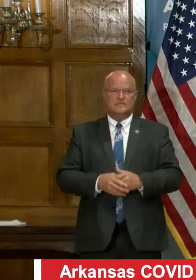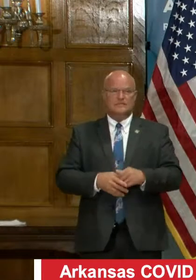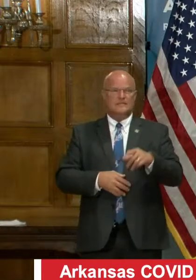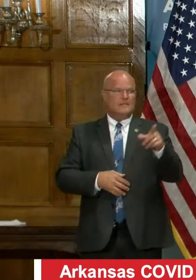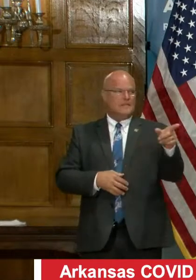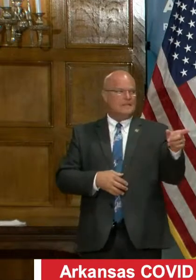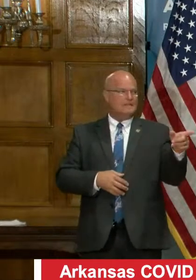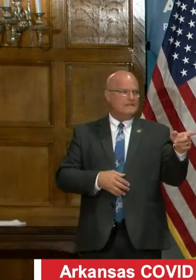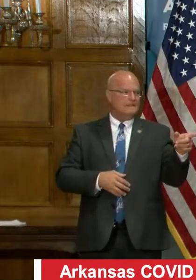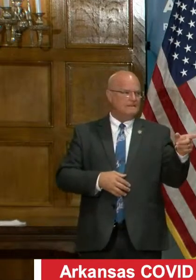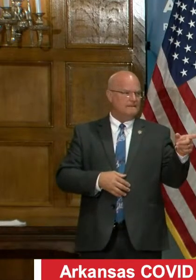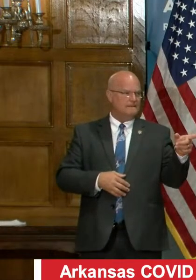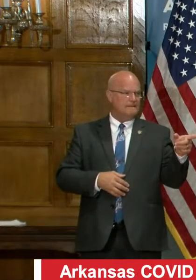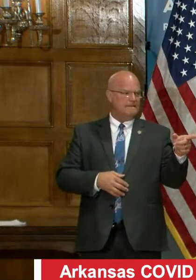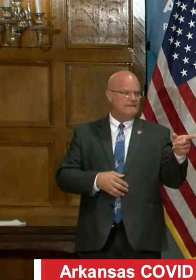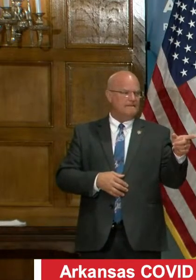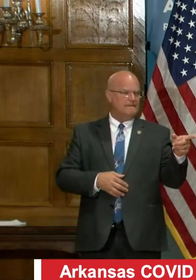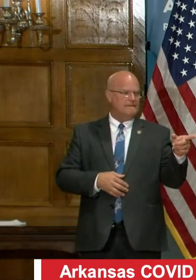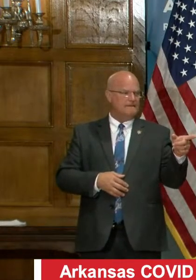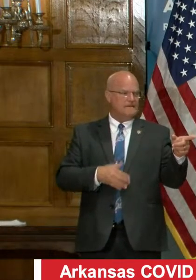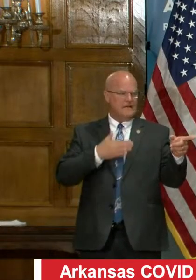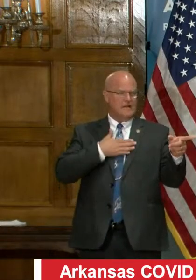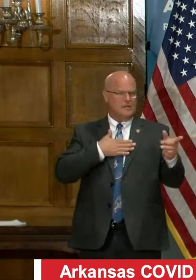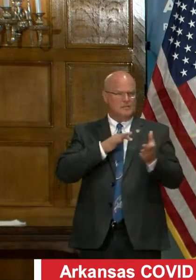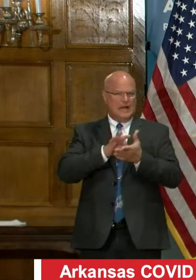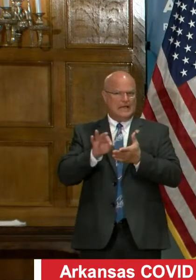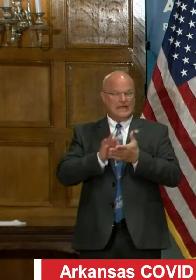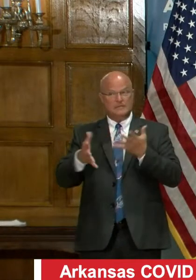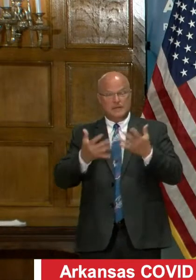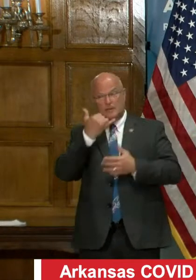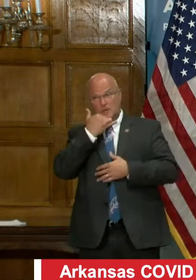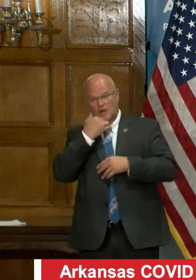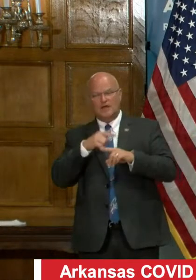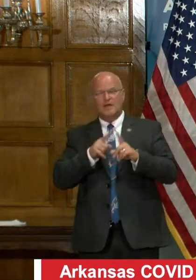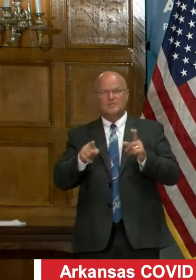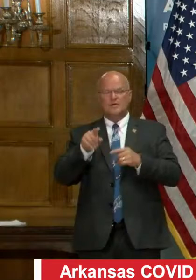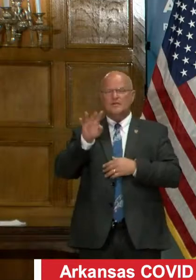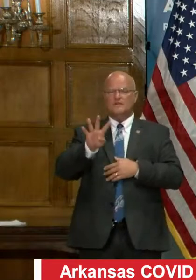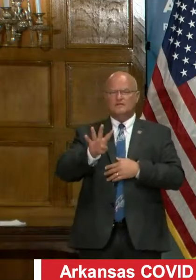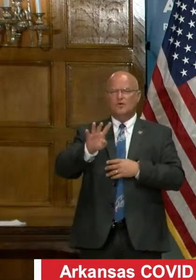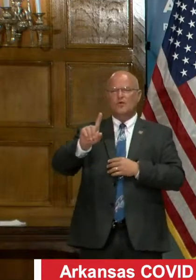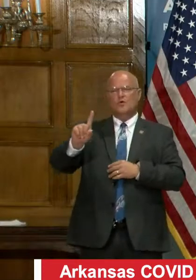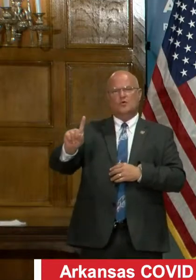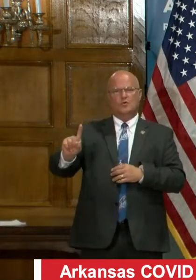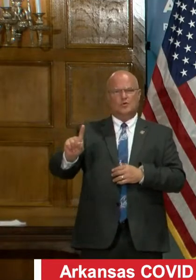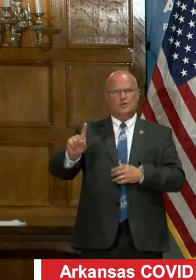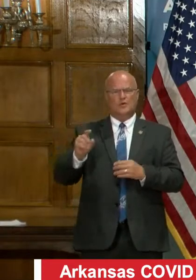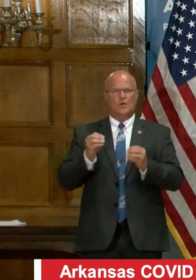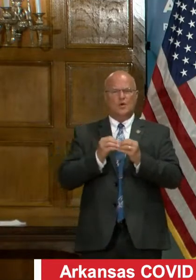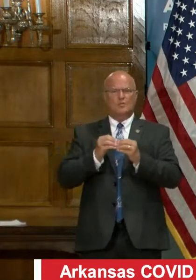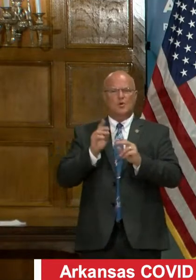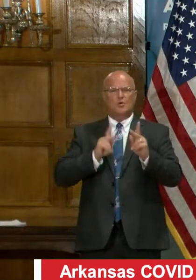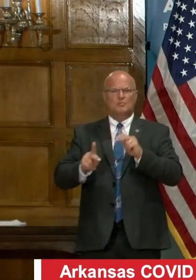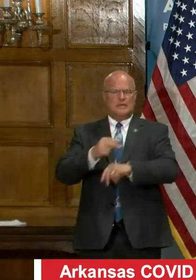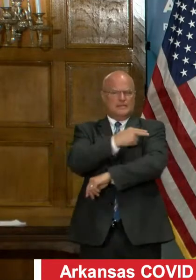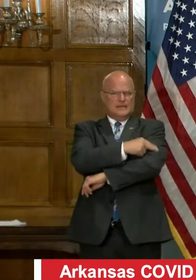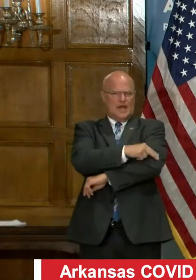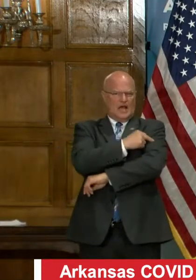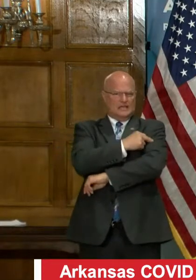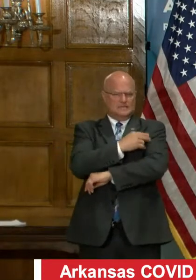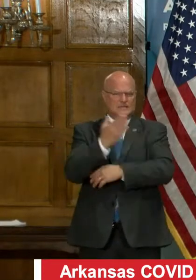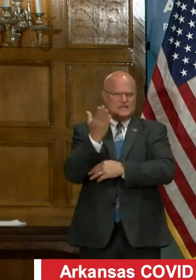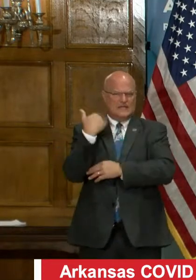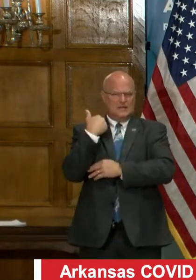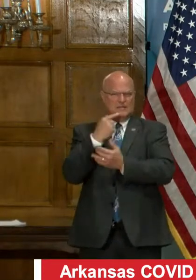Alyssa. There have been, by my count, which could be from 41 more people hospitalized